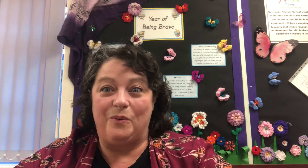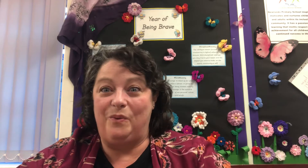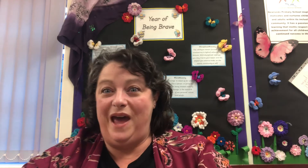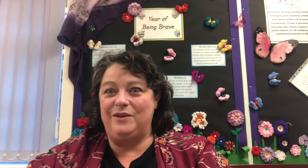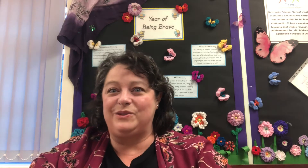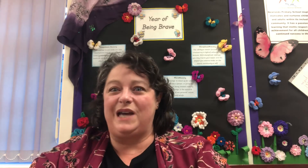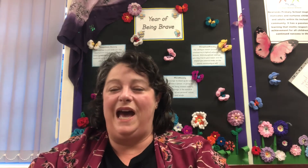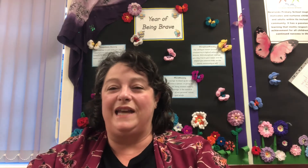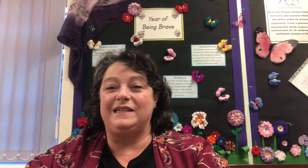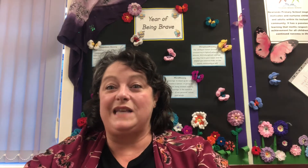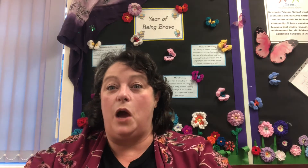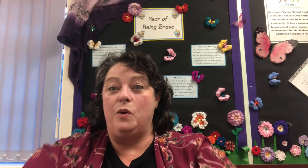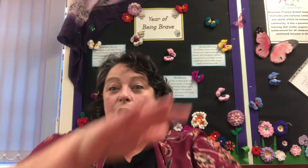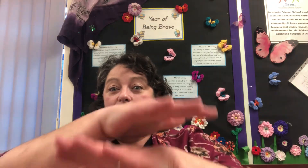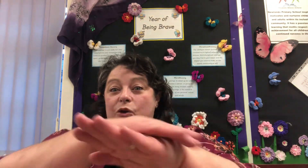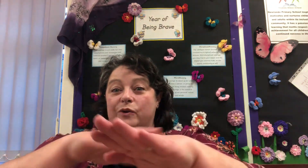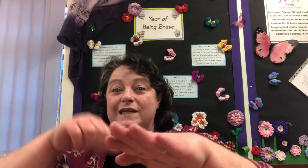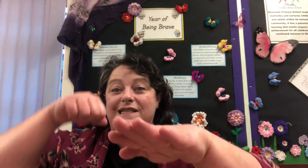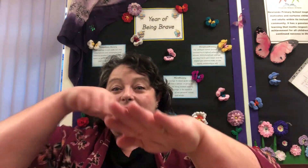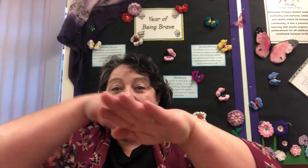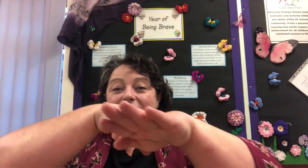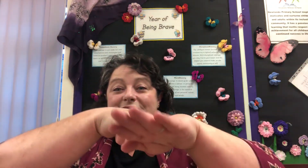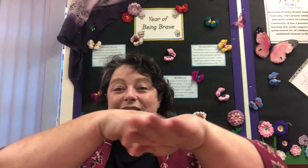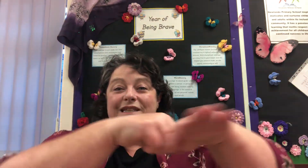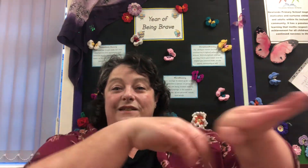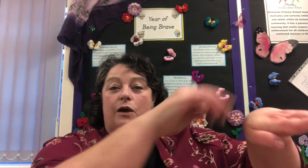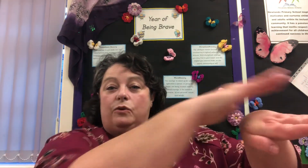Well done. So Christmas.